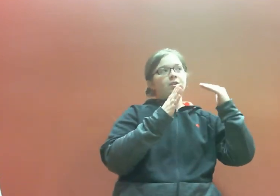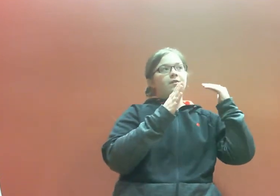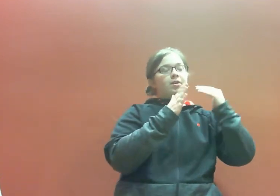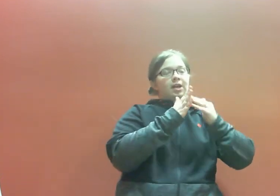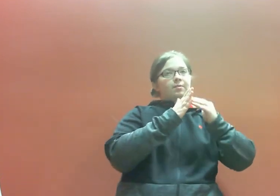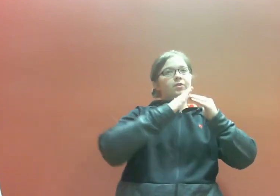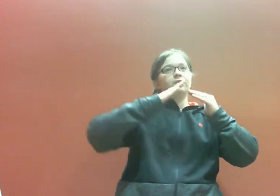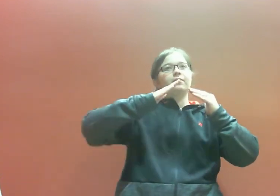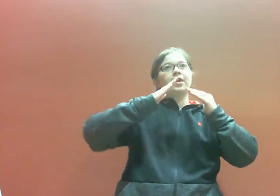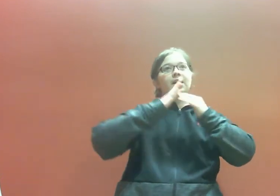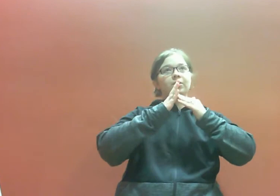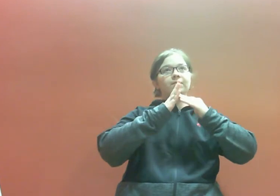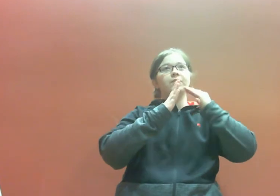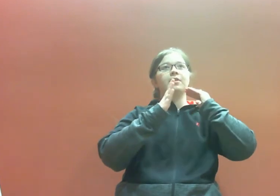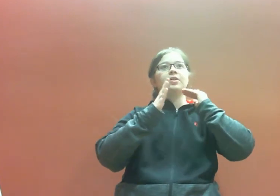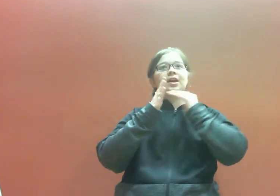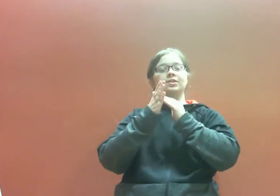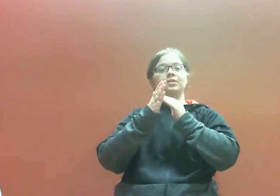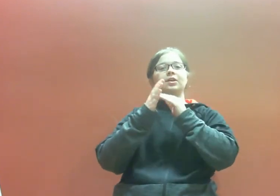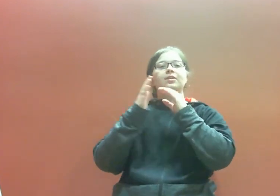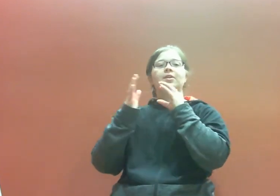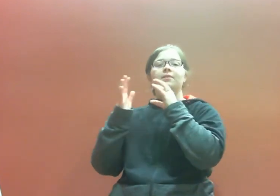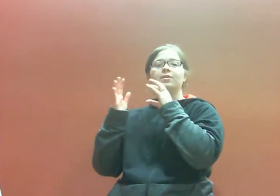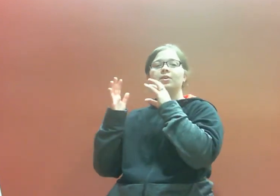your hammer, you have your axle, and you have your